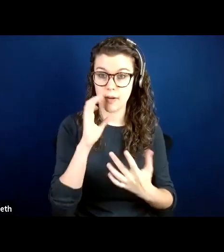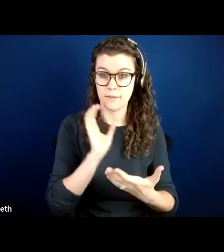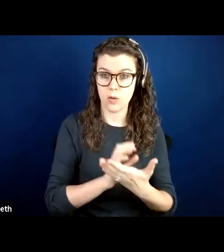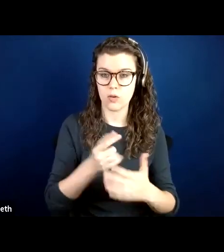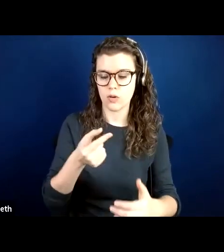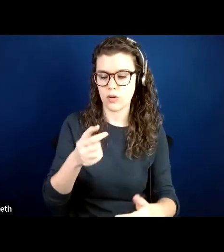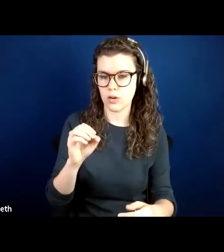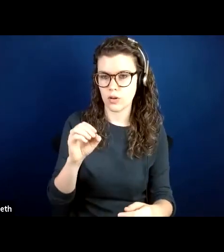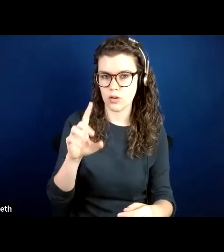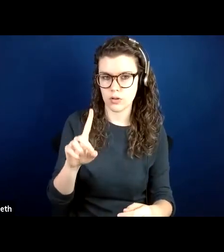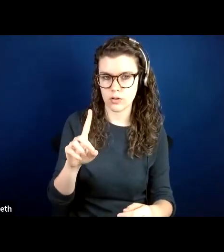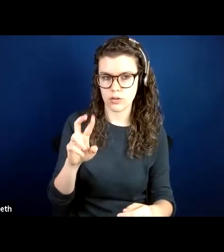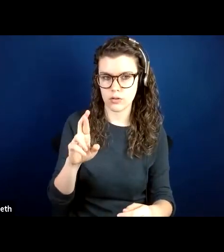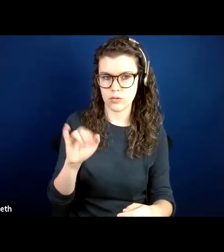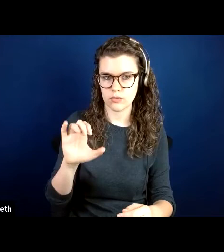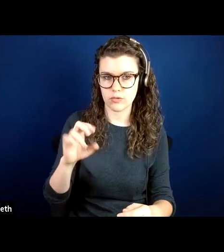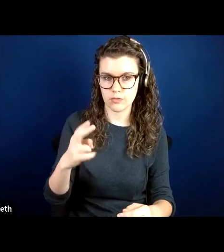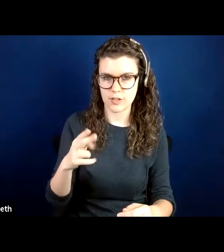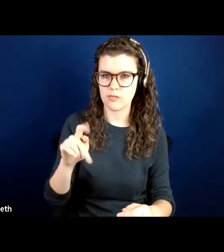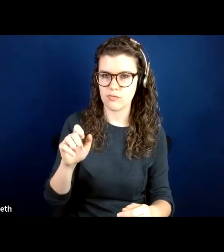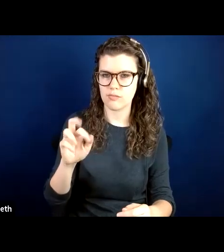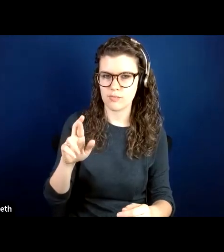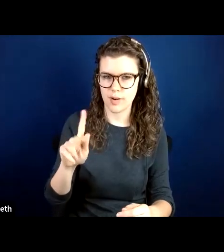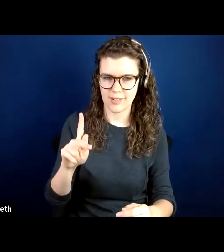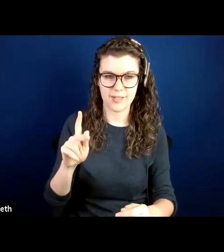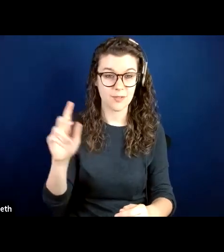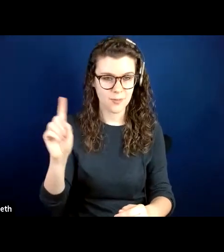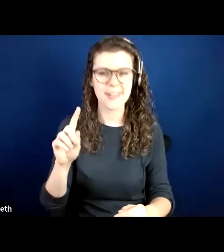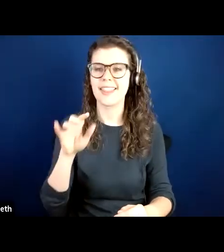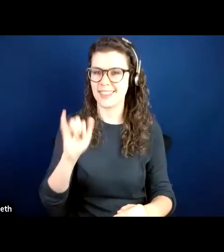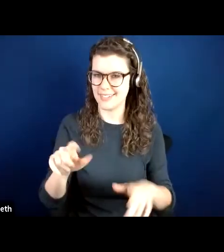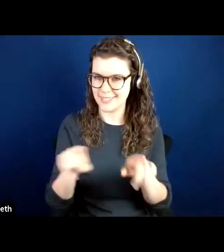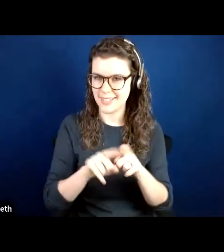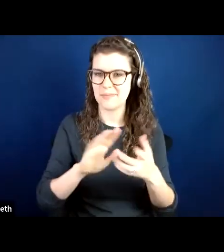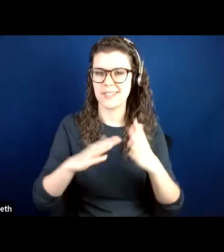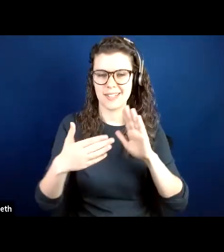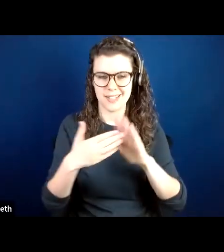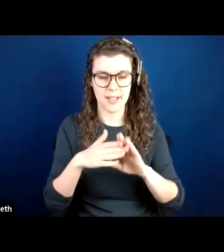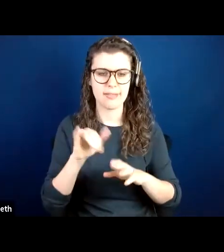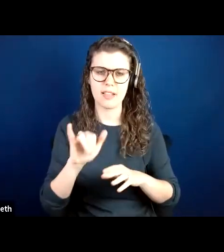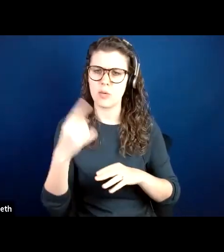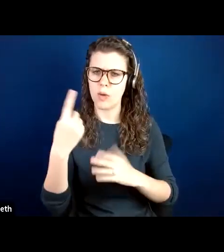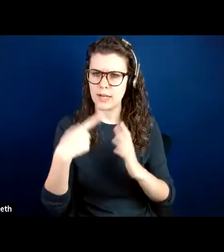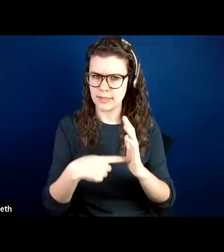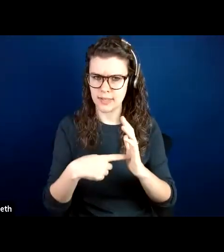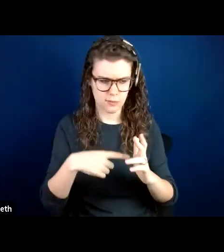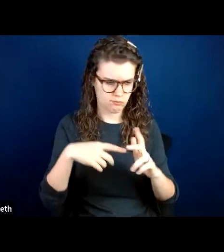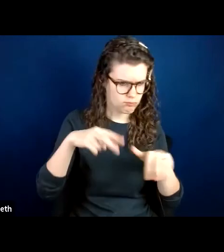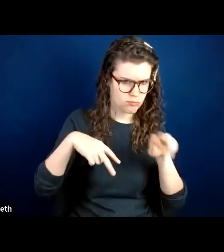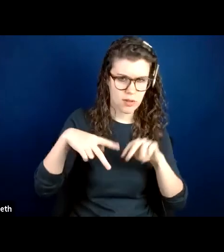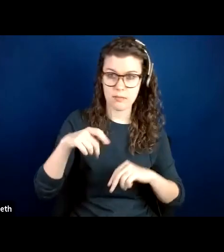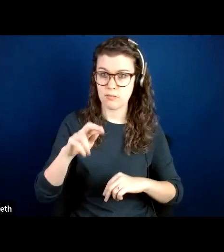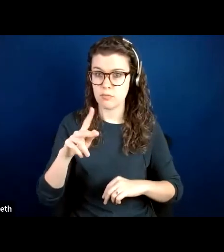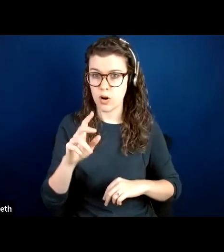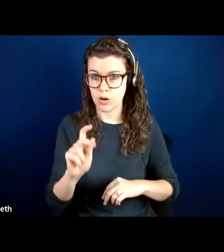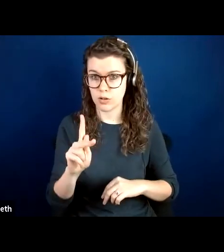and White Lake Marina in Whitehall. This is just an example of one of the parks that we had to do. It was pretty